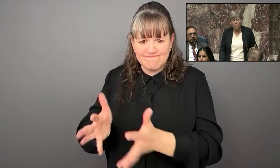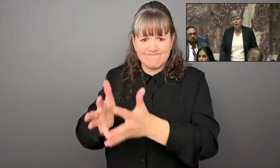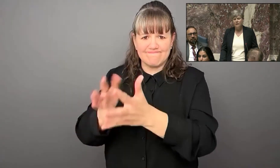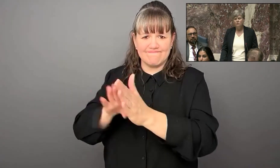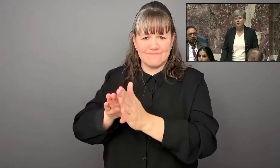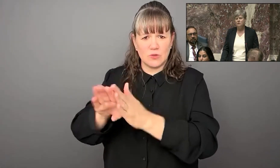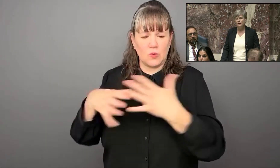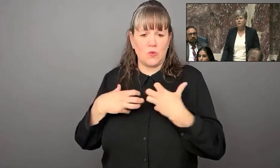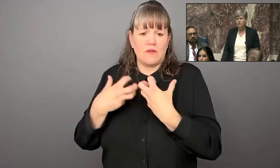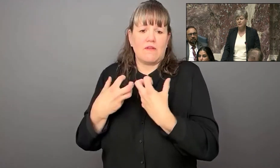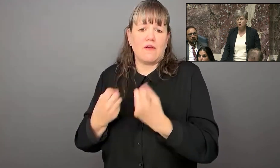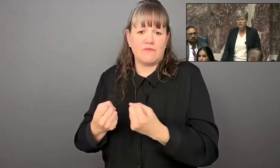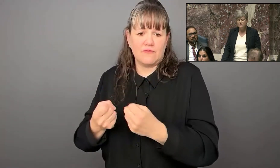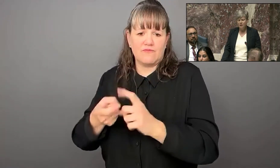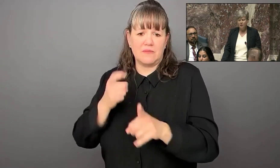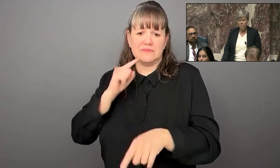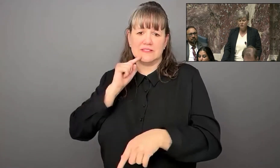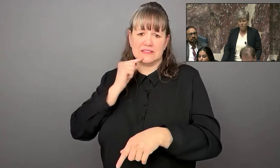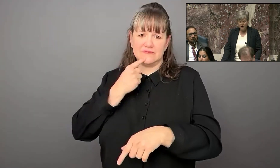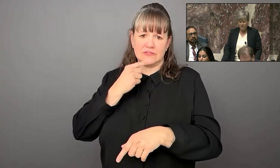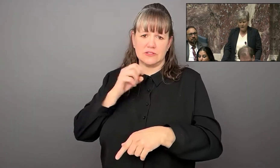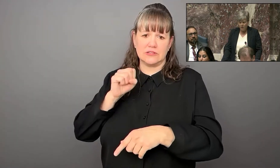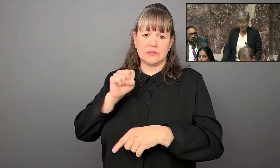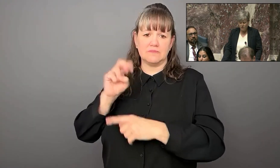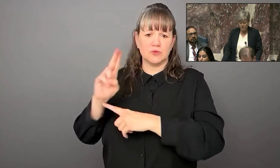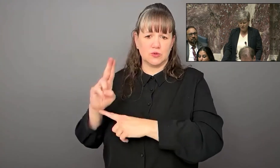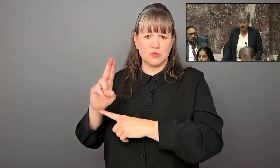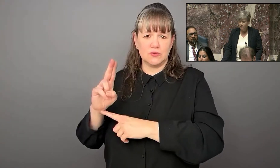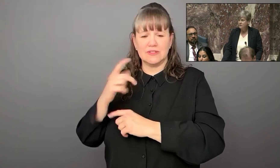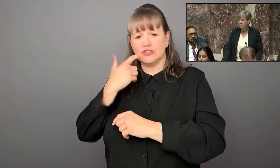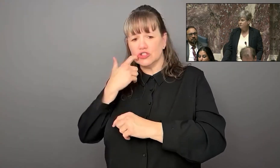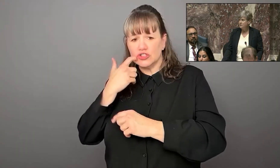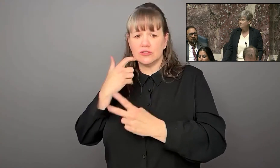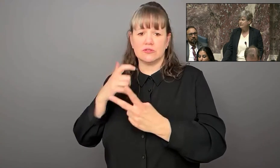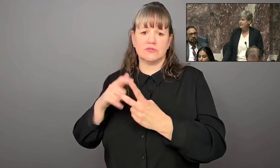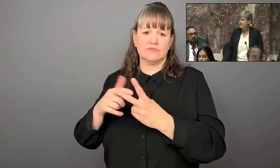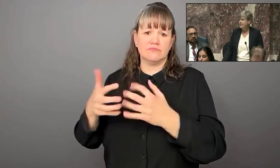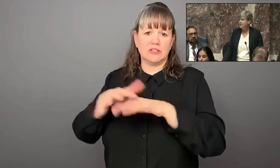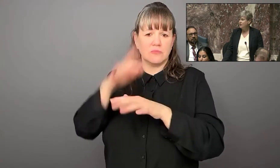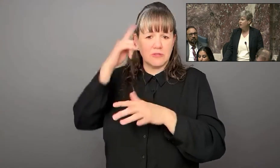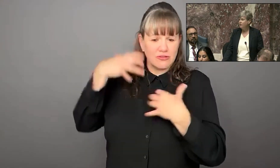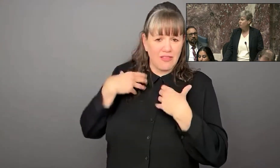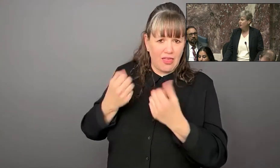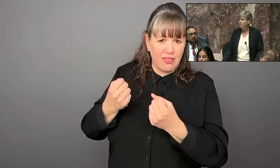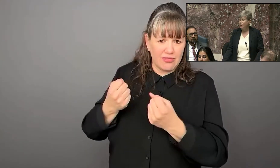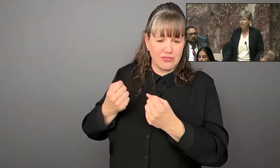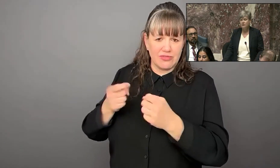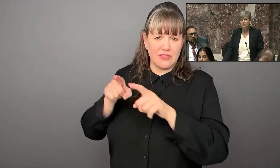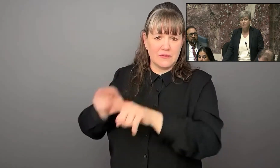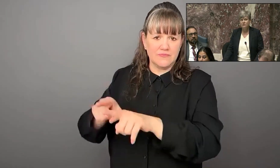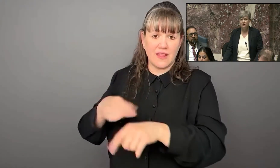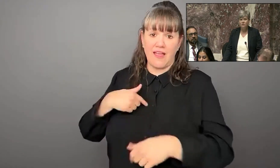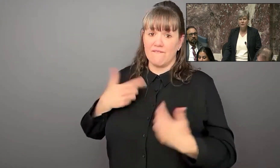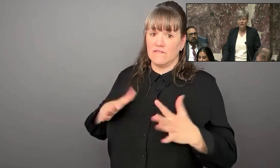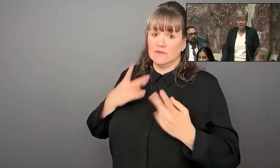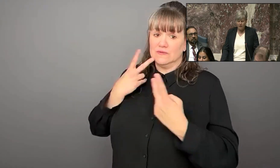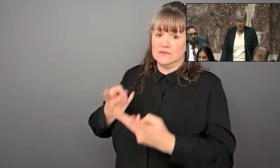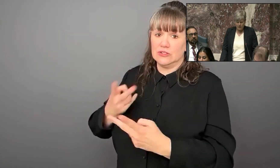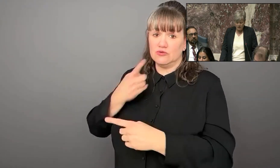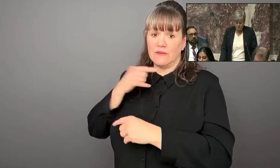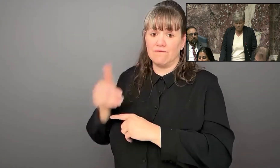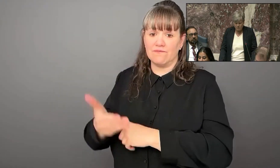addictions combined with mental health challenges. Mr. Speaker, I've had the opportunity to visit the facility and see the incredible care that's being delivered